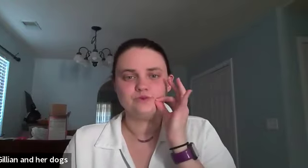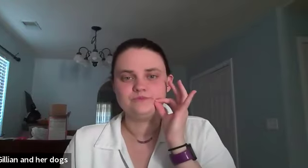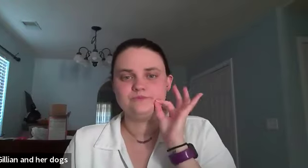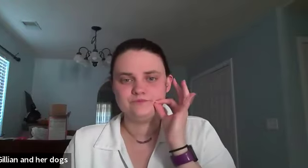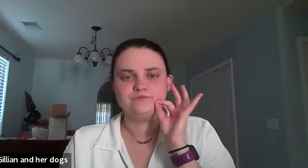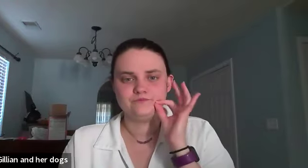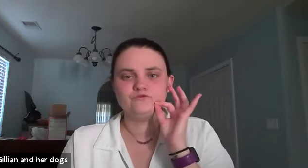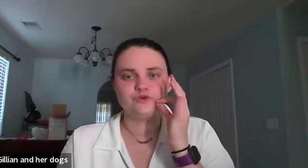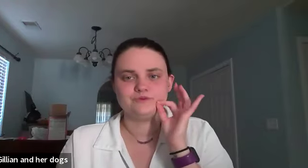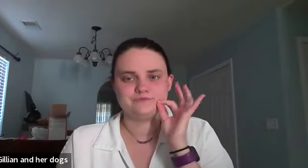Fruit. Fruit.